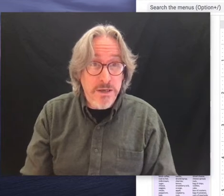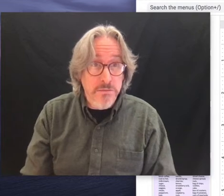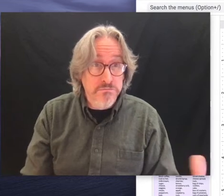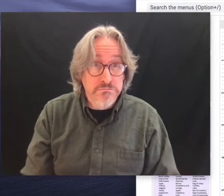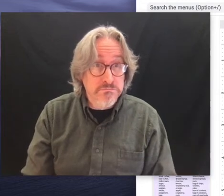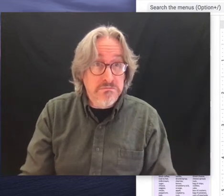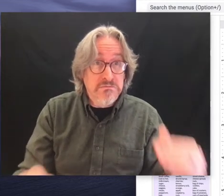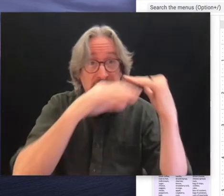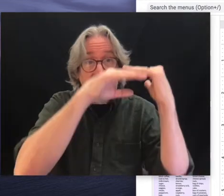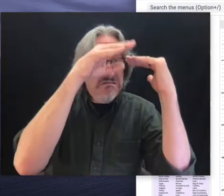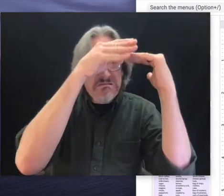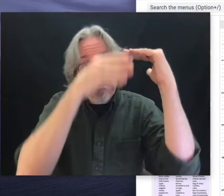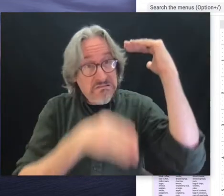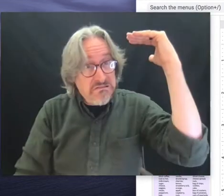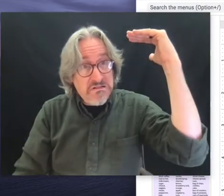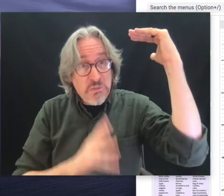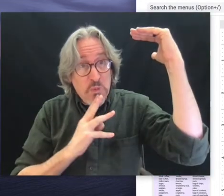jumping.